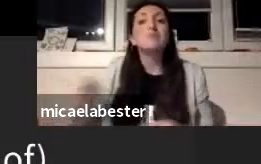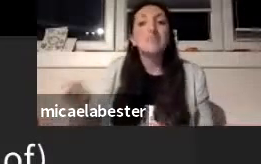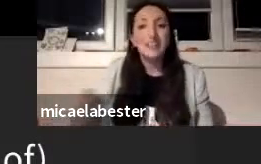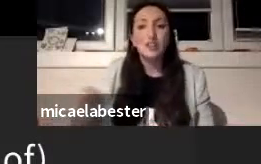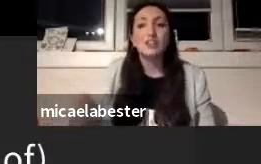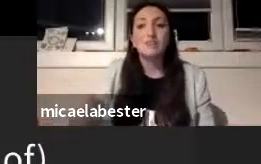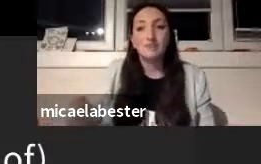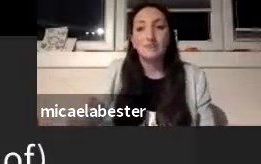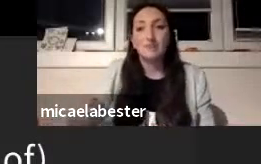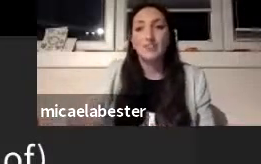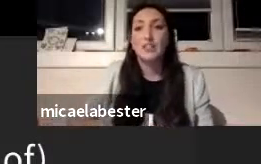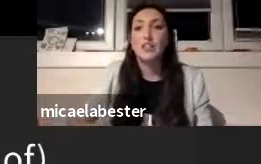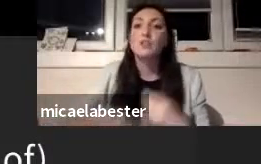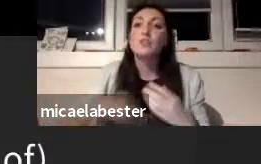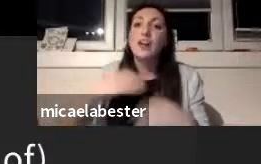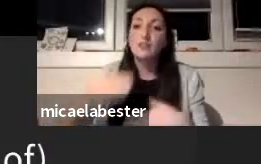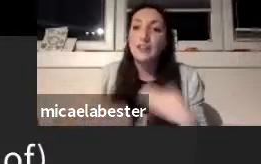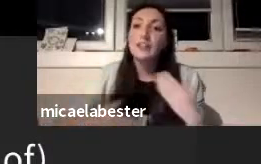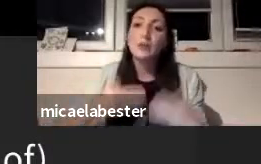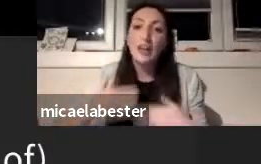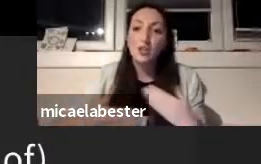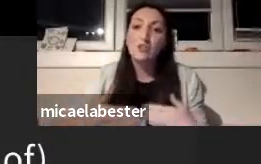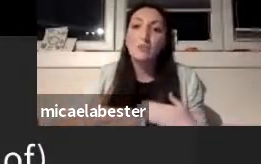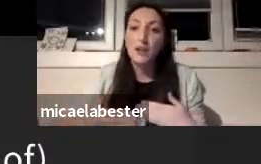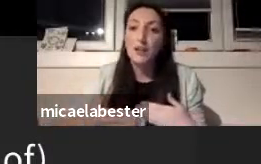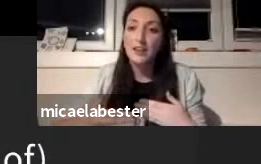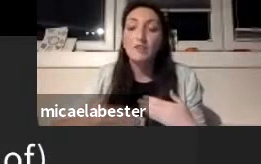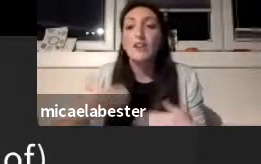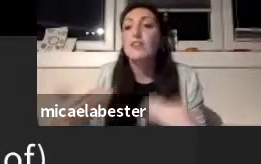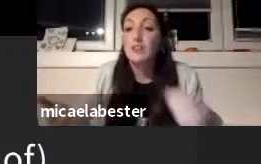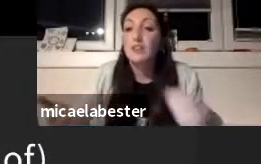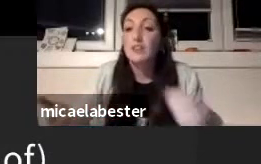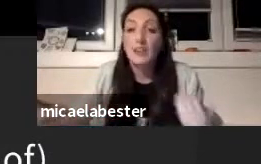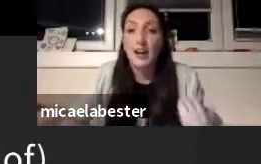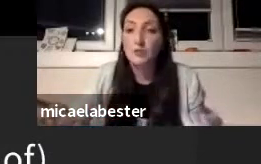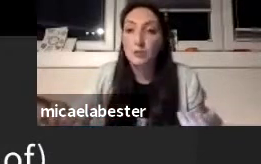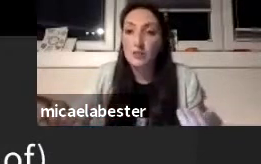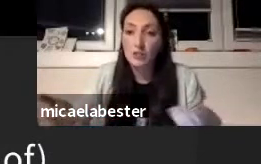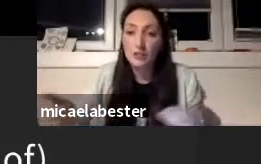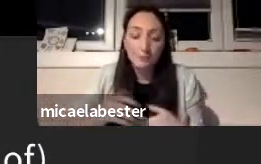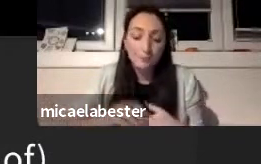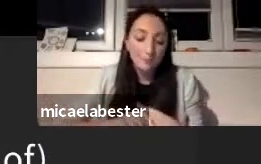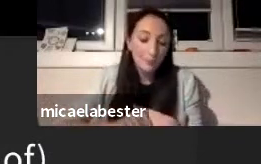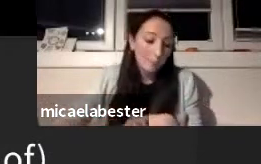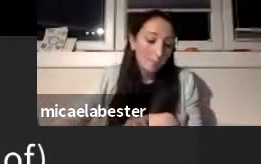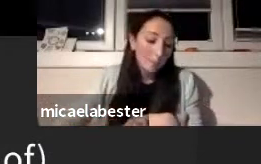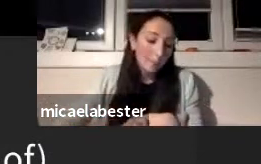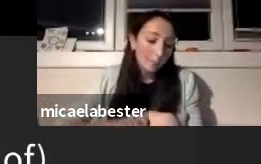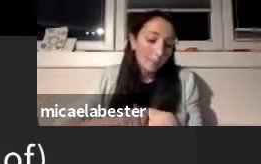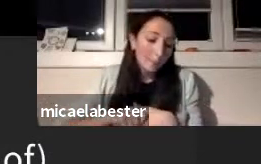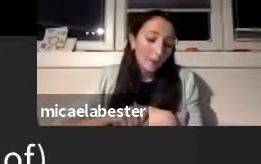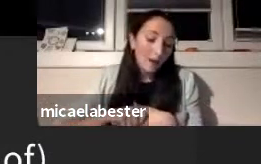where? Kitchen. So it's kind of like a location marker there rather than an actual question.